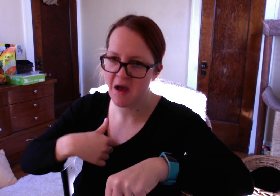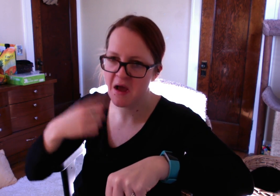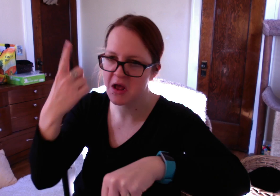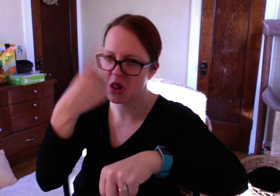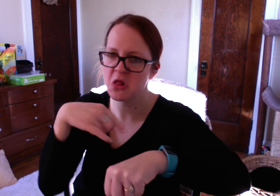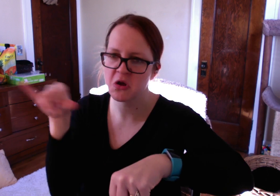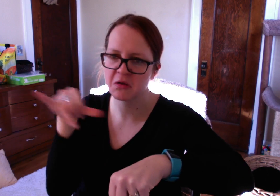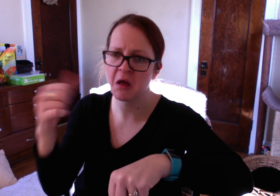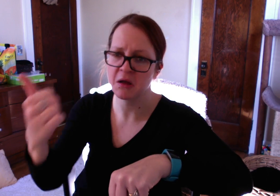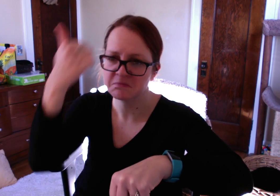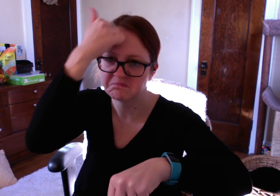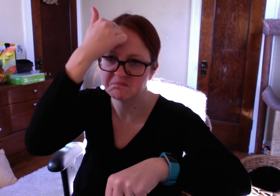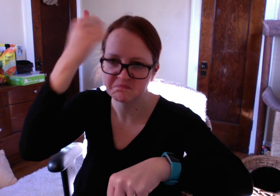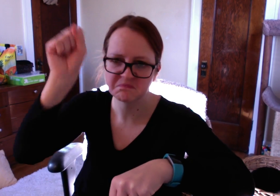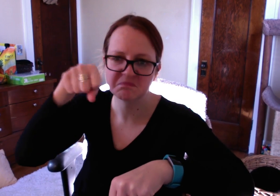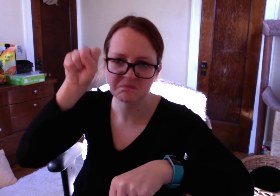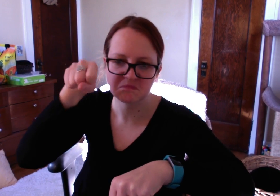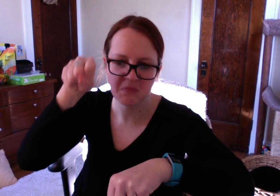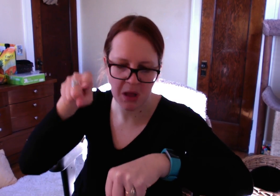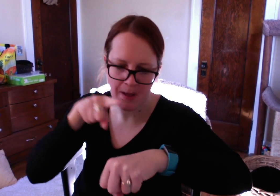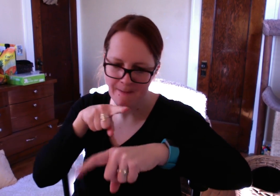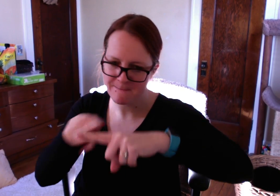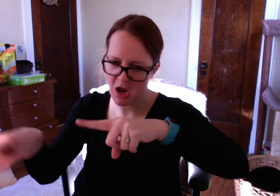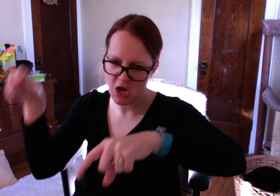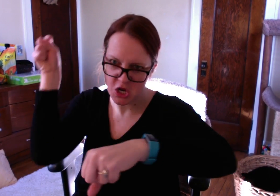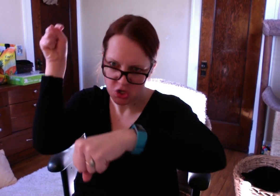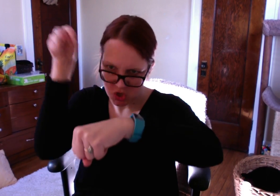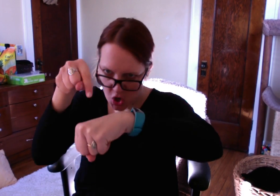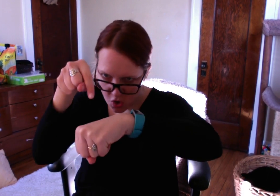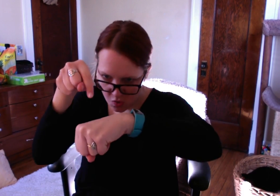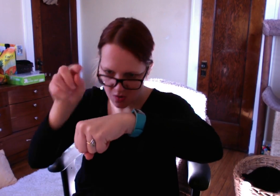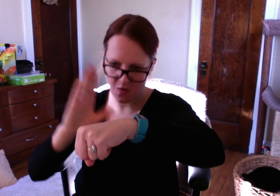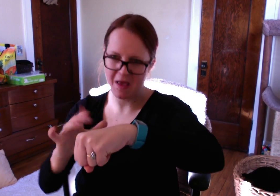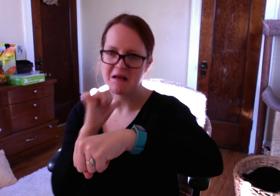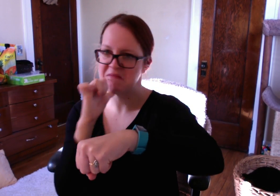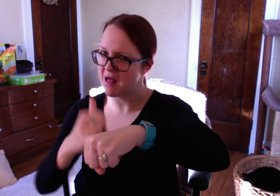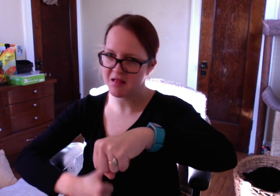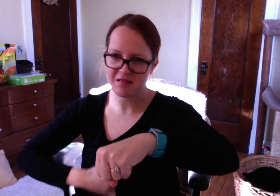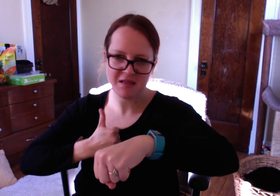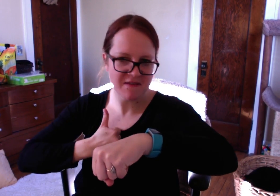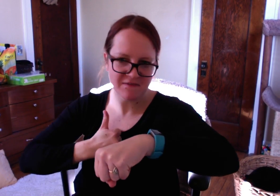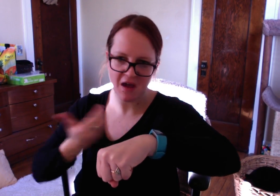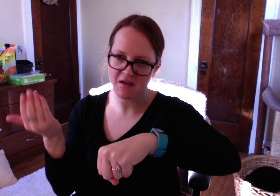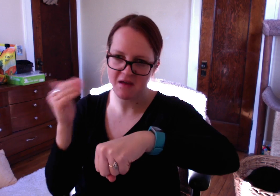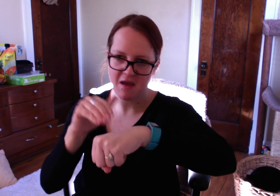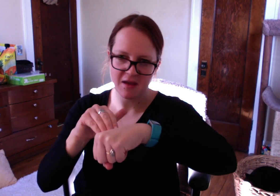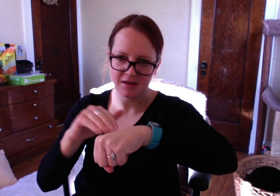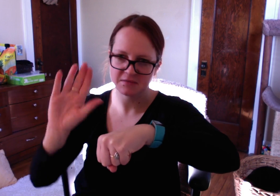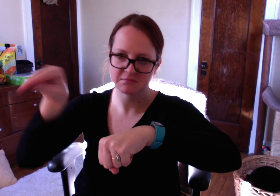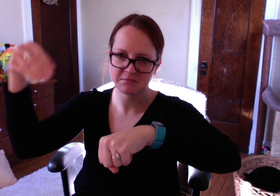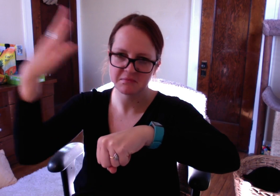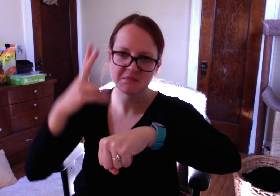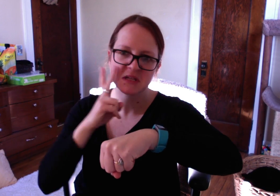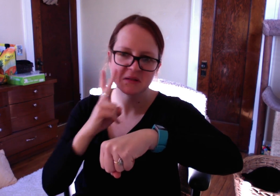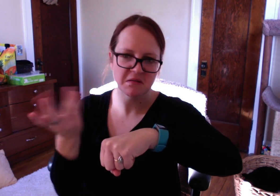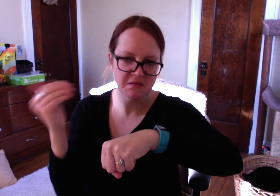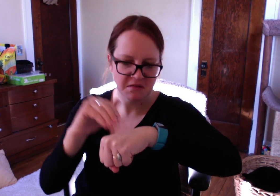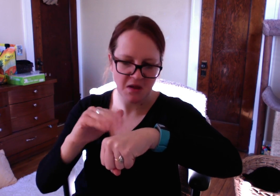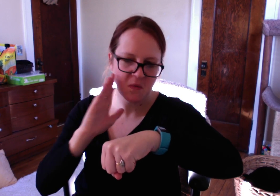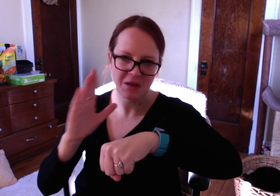foolish. But you will not live to see another sunrise. You will not